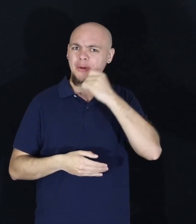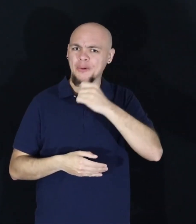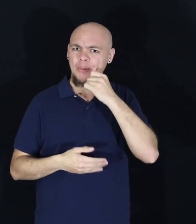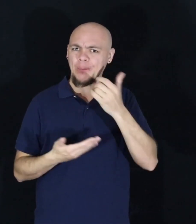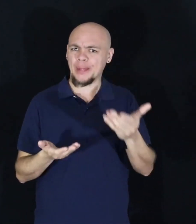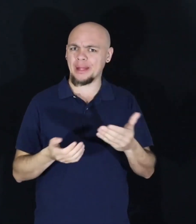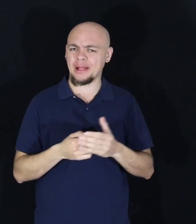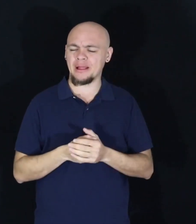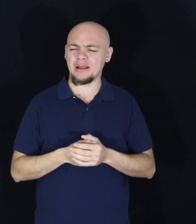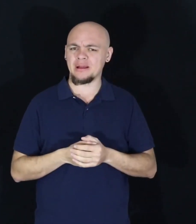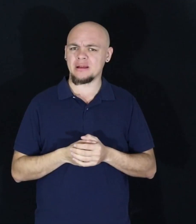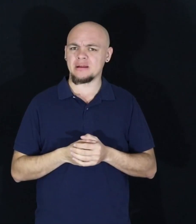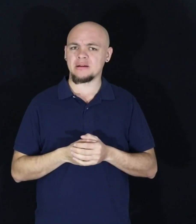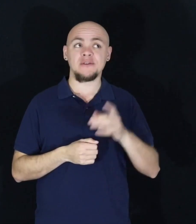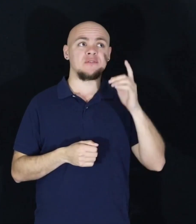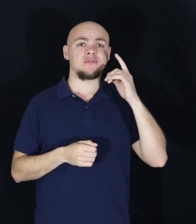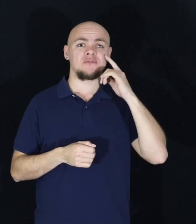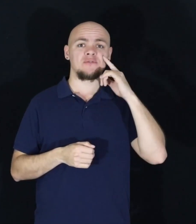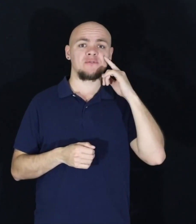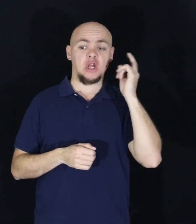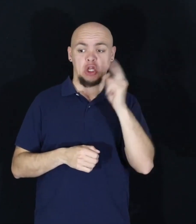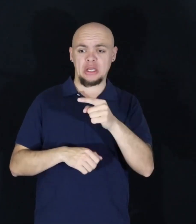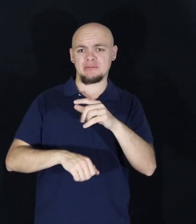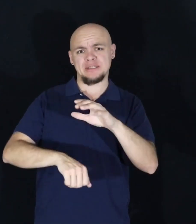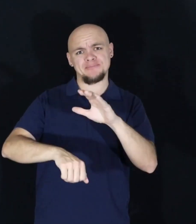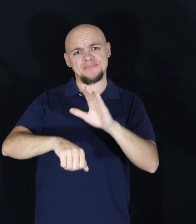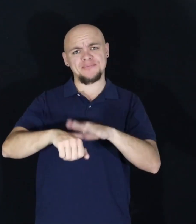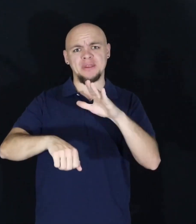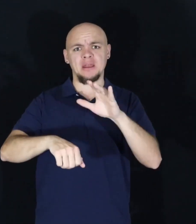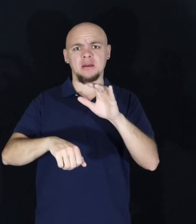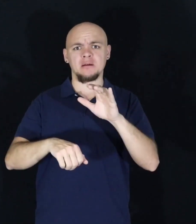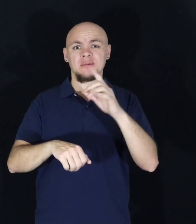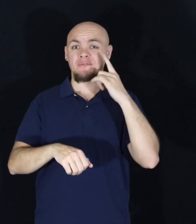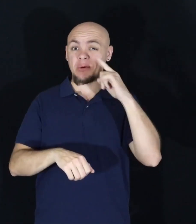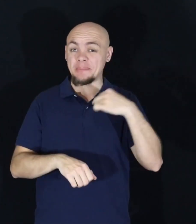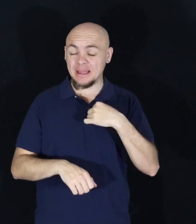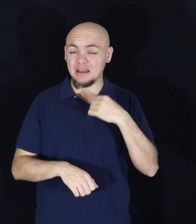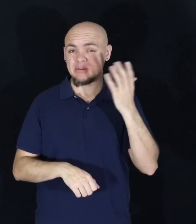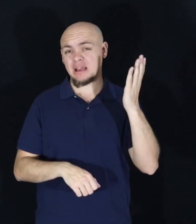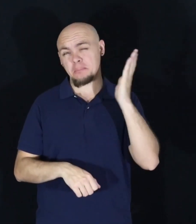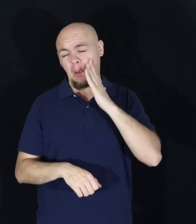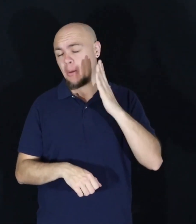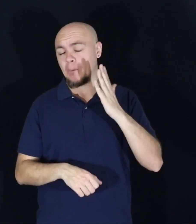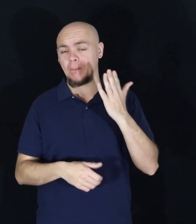To her, it was a slap on the wrist, but to me, it was a slap on the face.